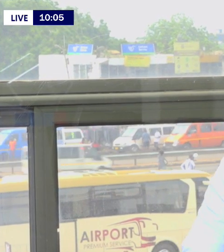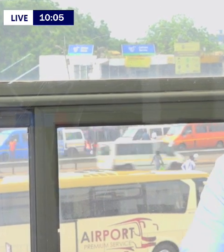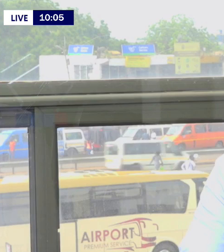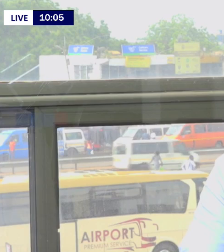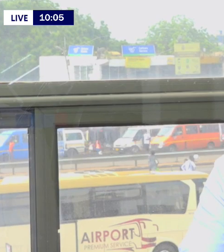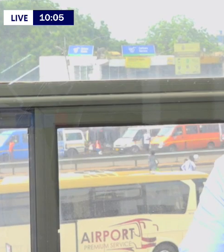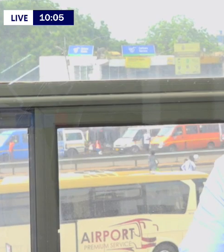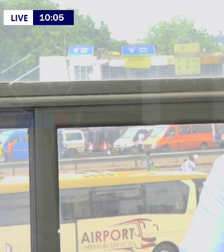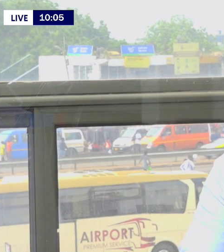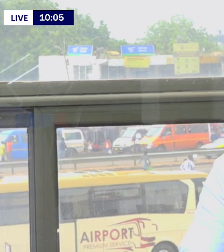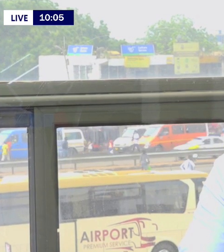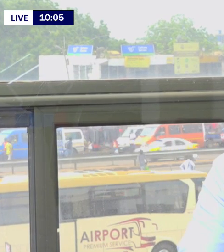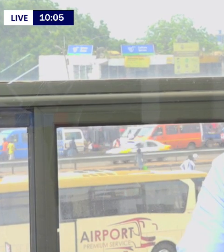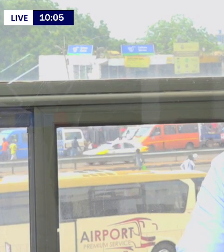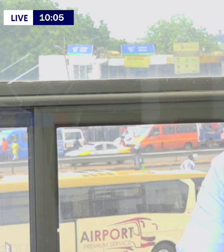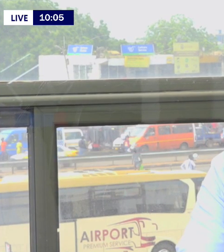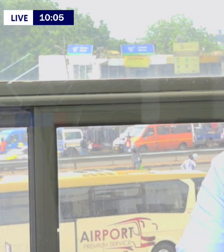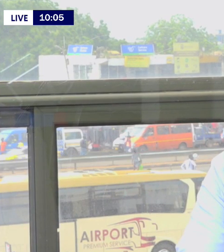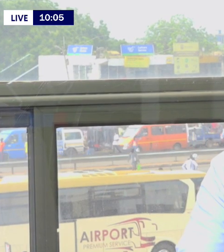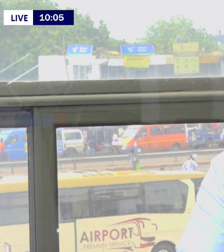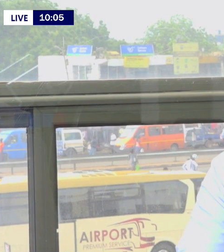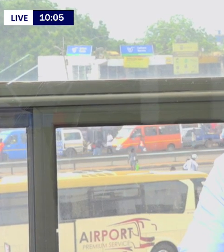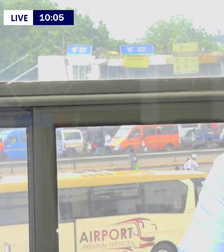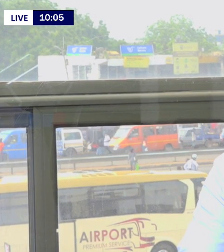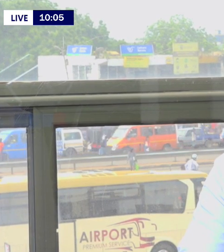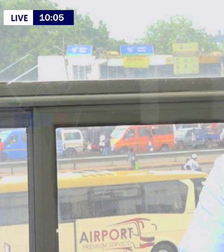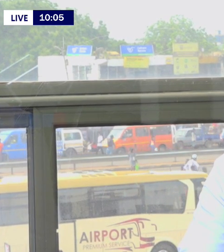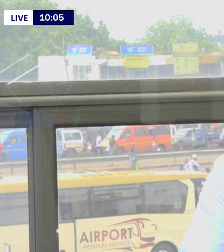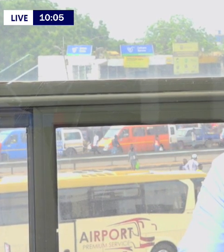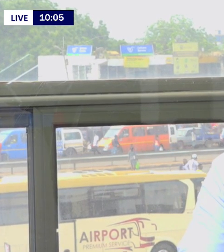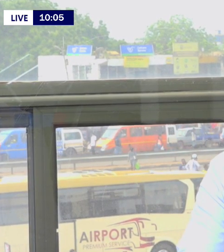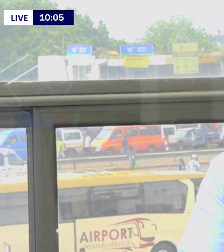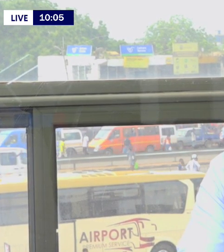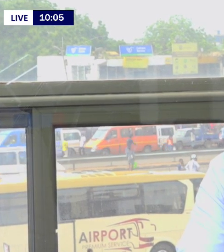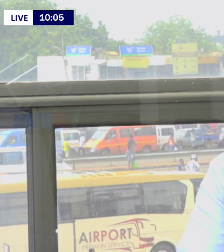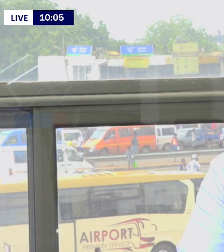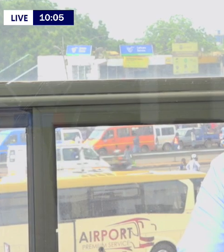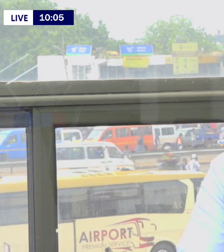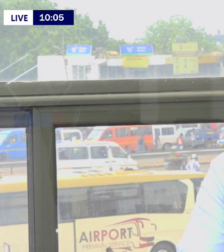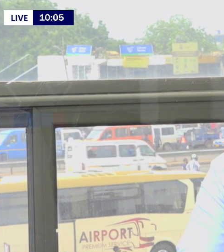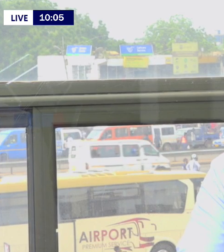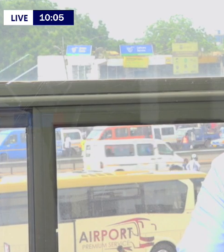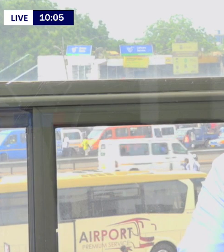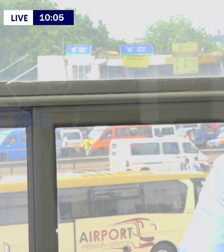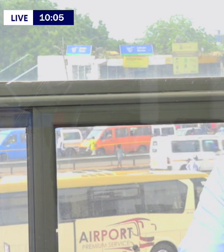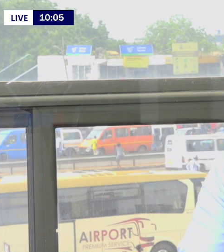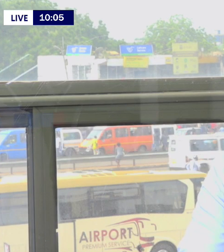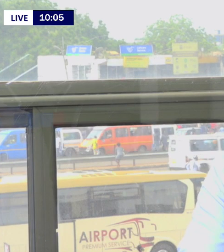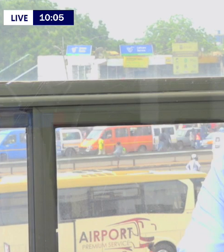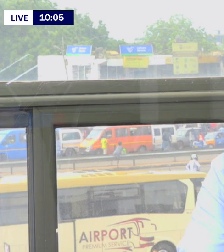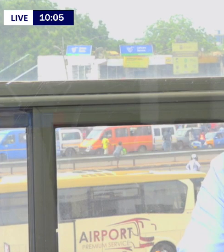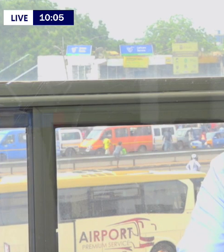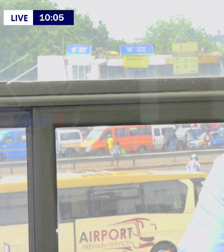anu aduro na sabri a ye nyanya anu aduro die me ne obi a obeka se ye ntu ye pono mu nhye dem forever ever nya